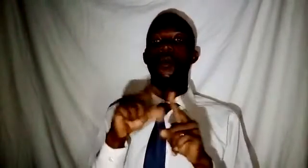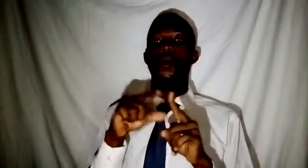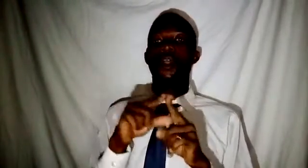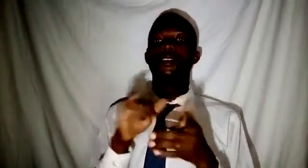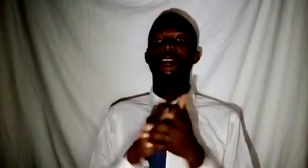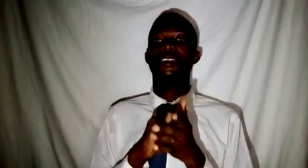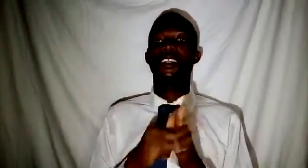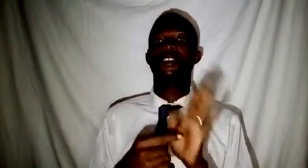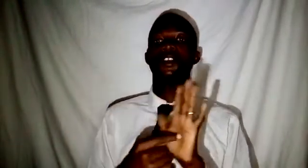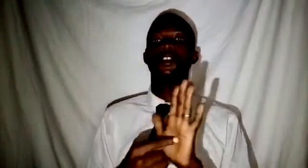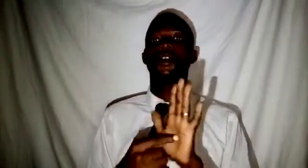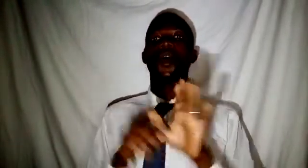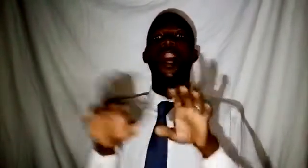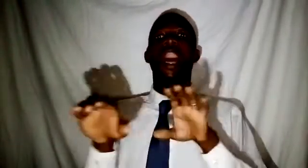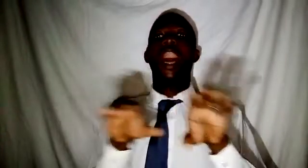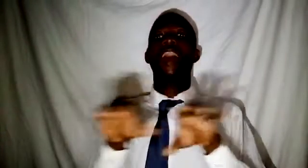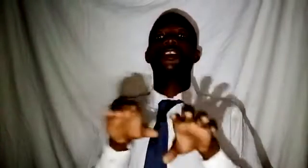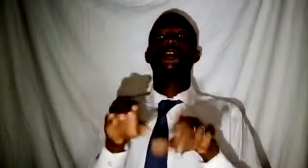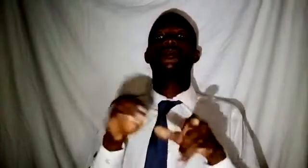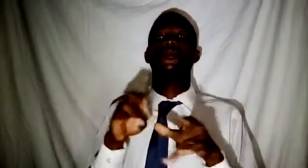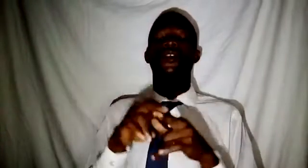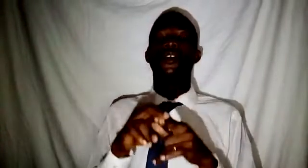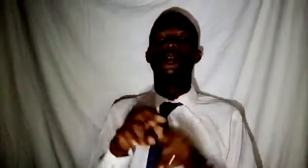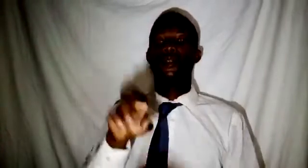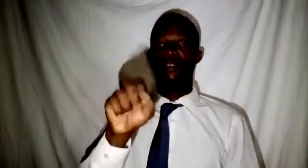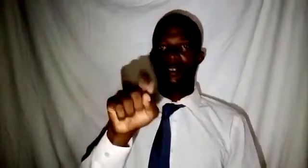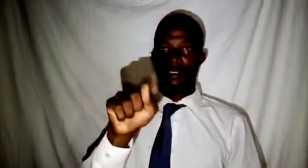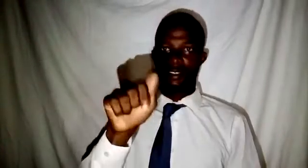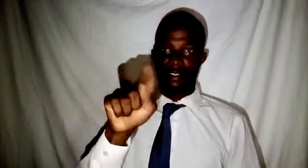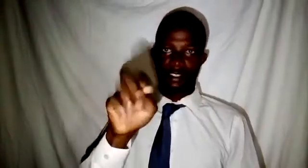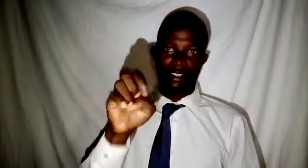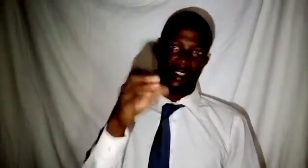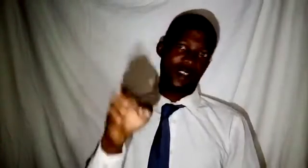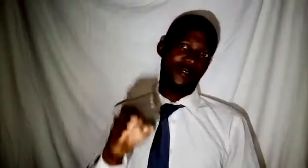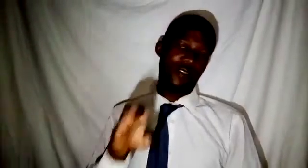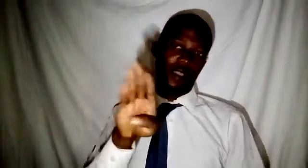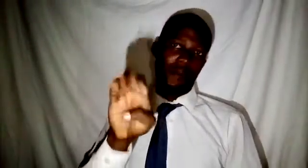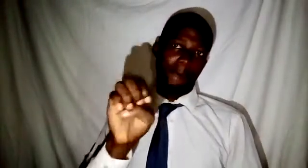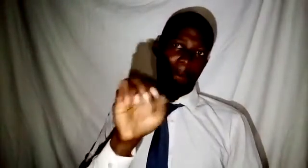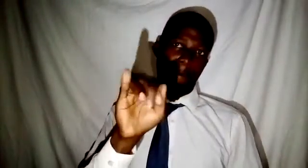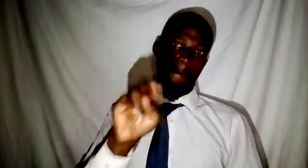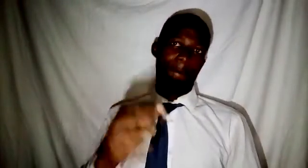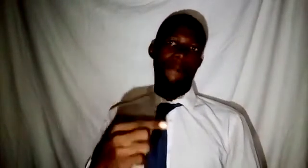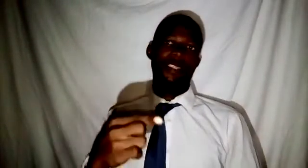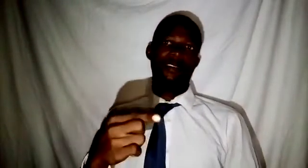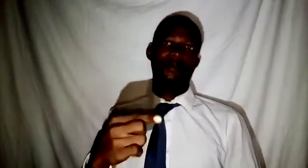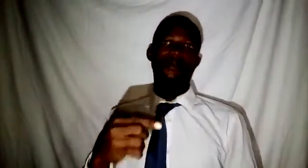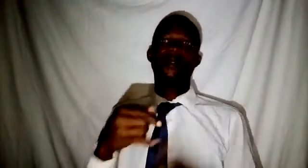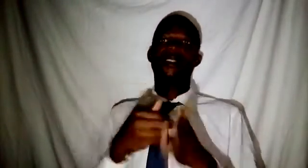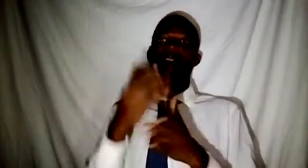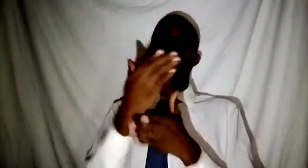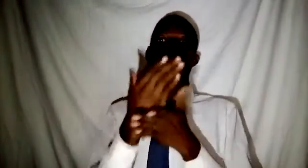of being or condition. A verb is the part of a sentence that tells